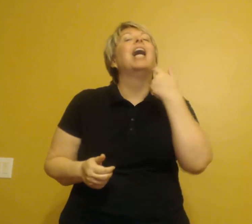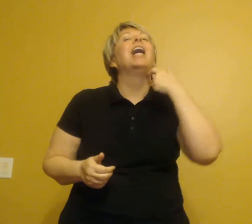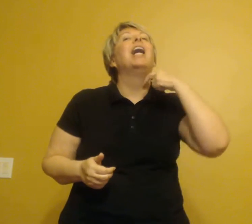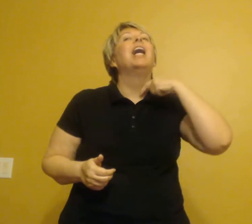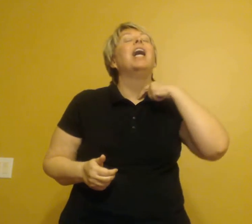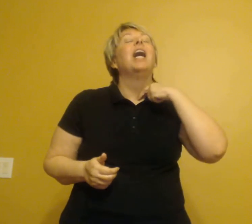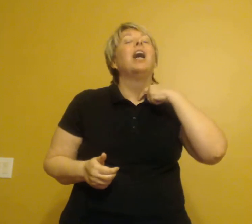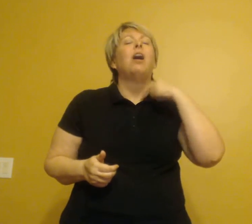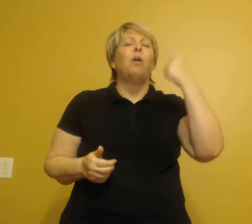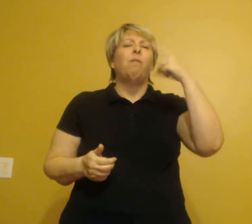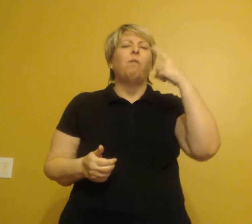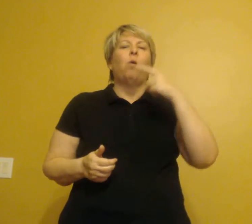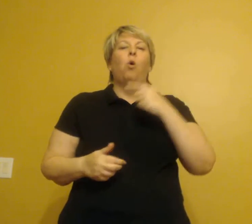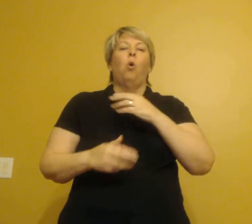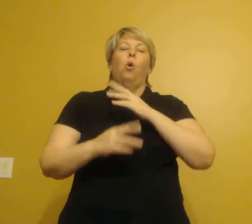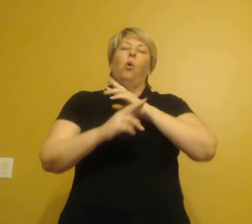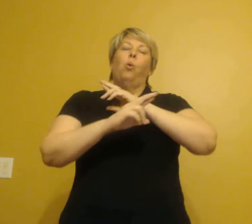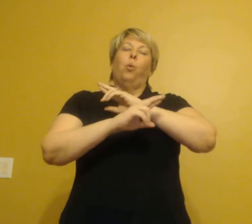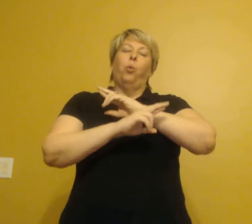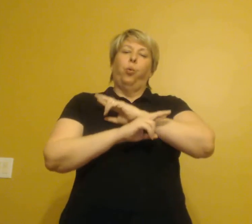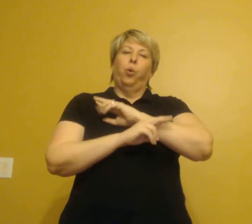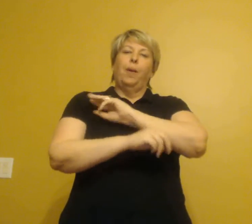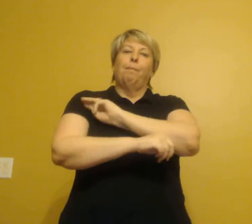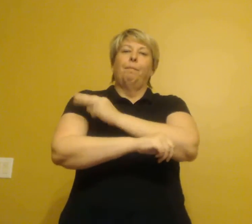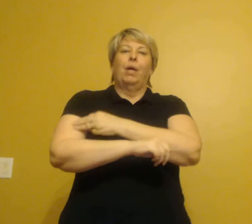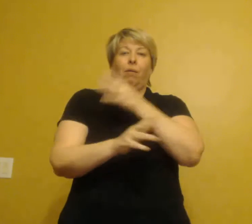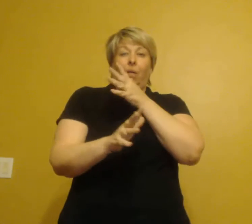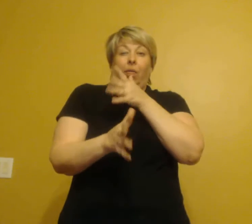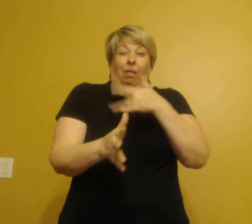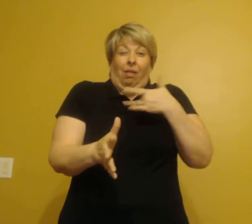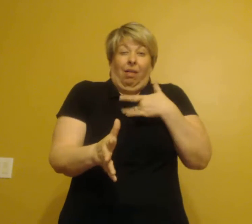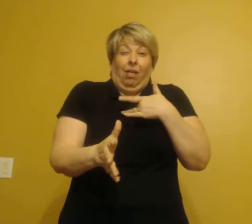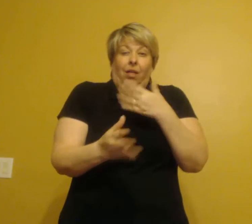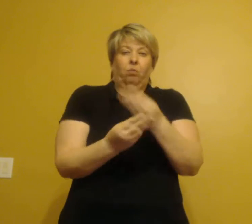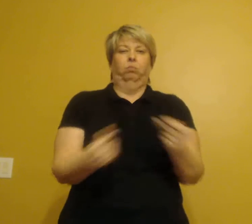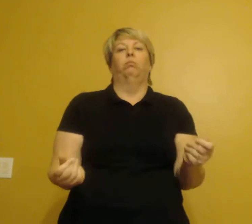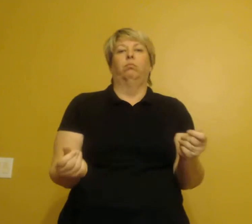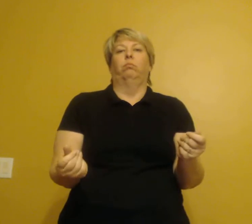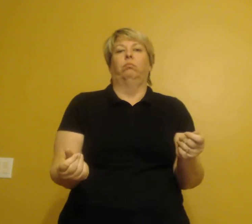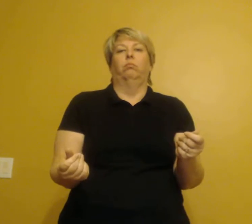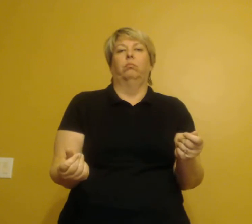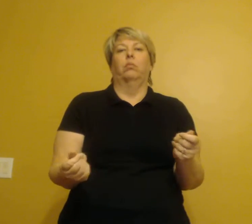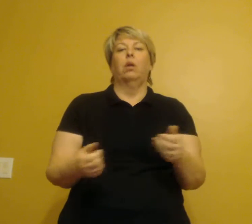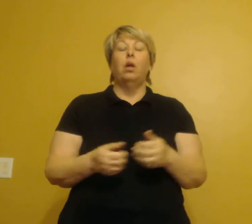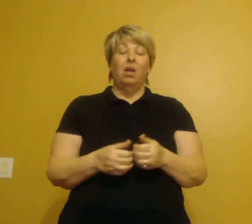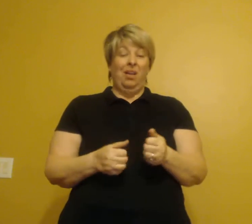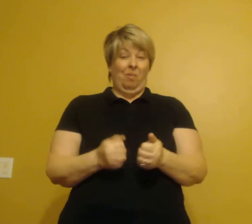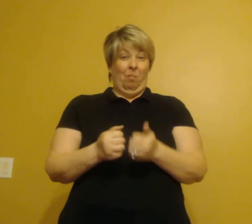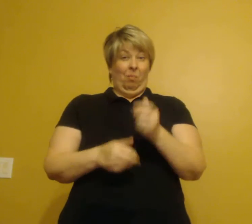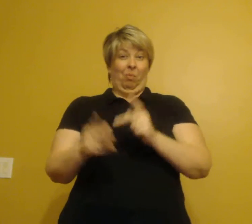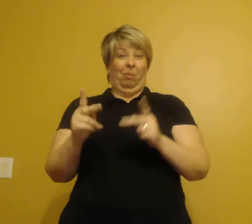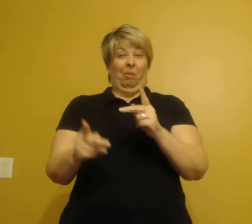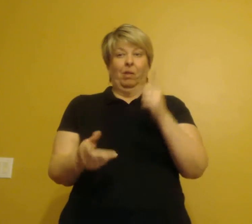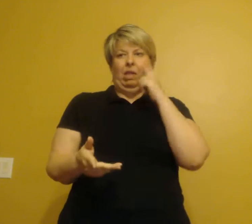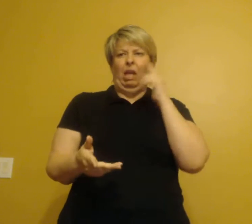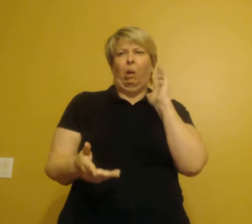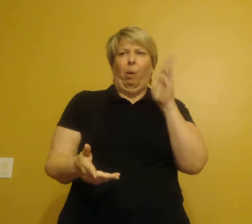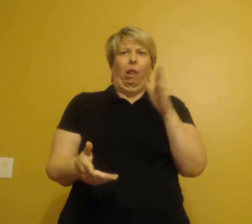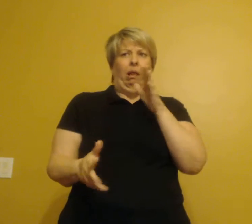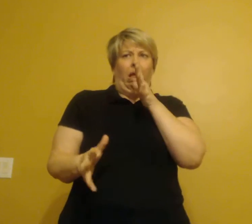relax your muscles and to get rid of your gag reflex. In this exam, most people are afraid they're going to choke or gag. This